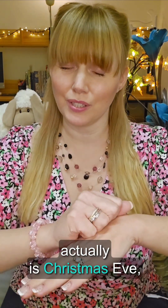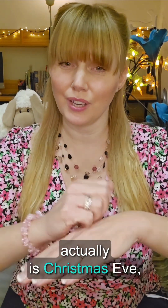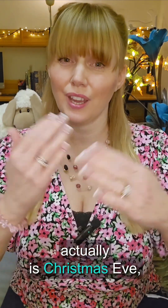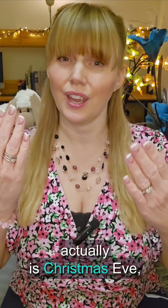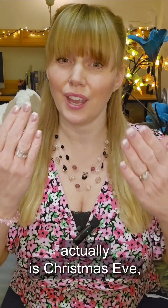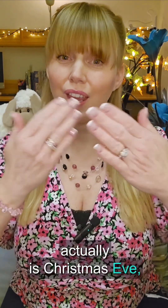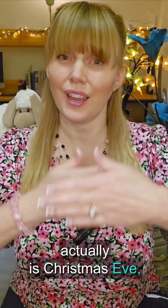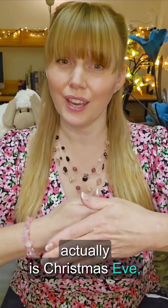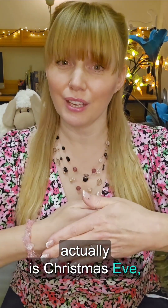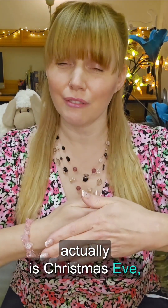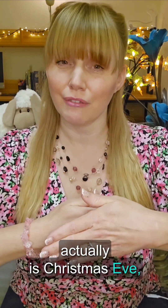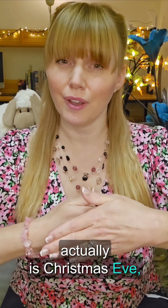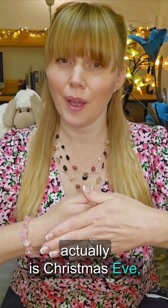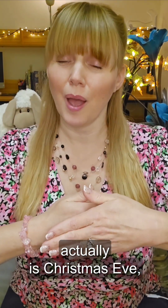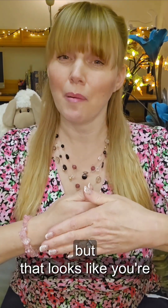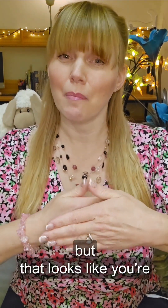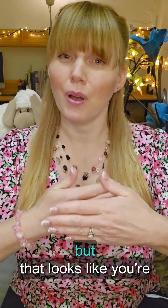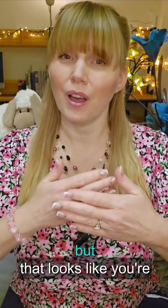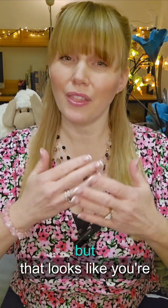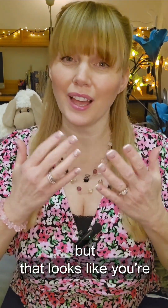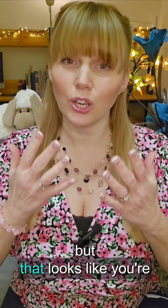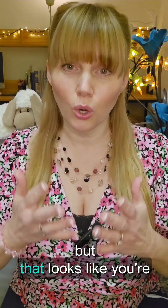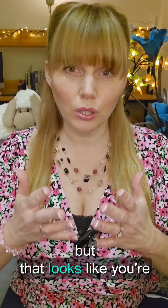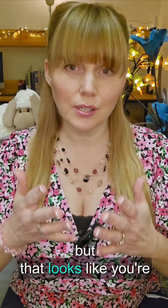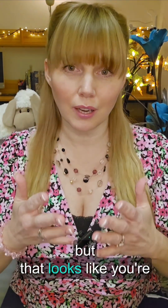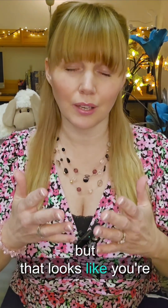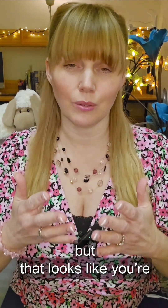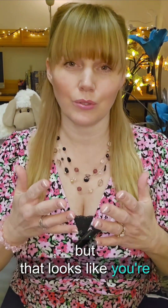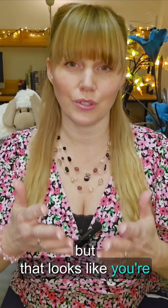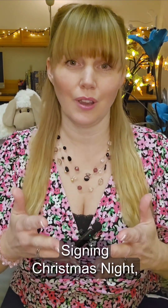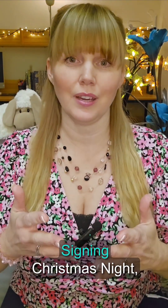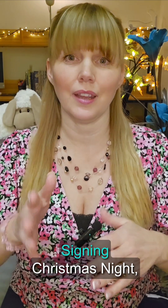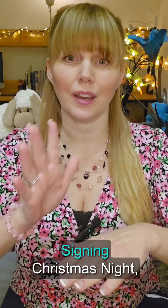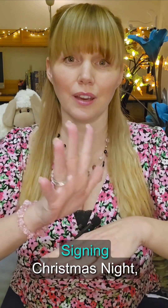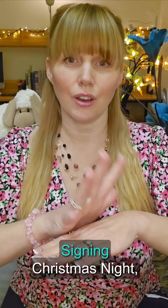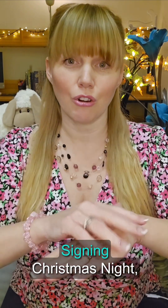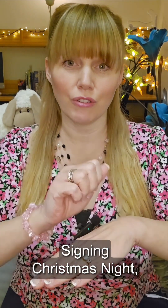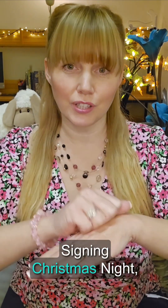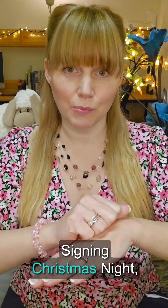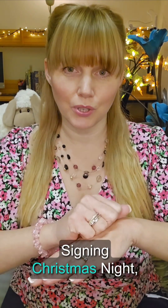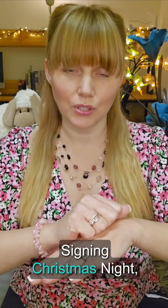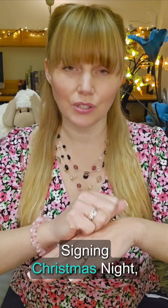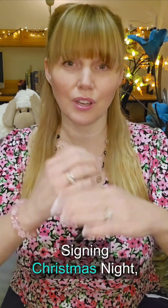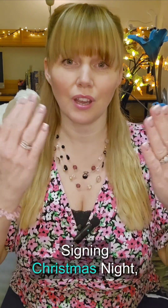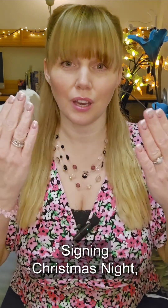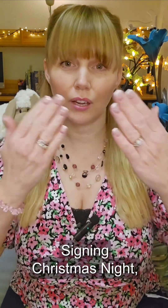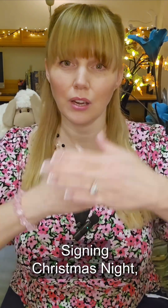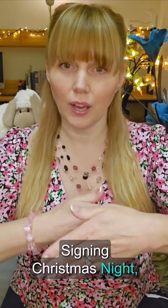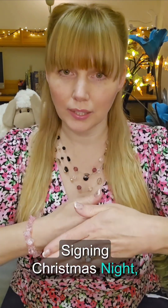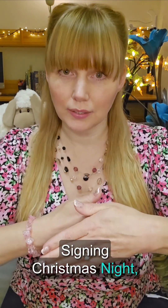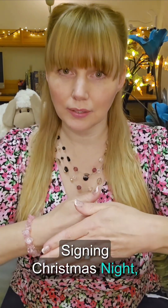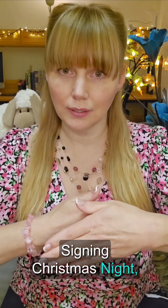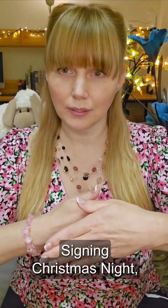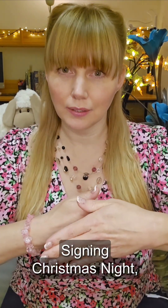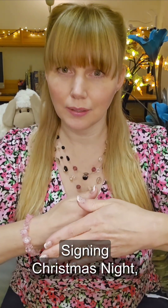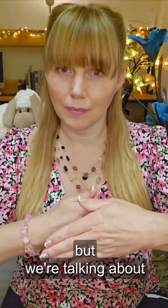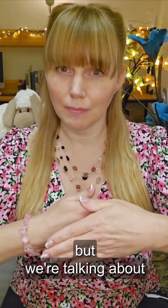Christmas Eve, but that looks like you're signing Christmas night,